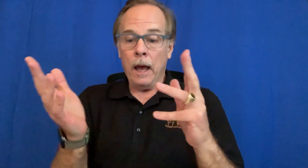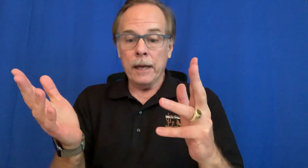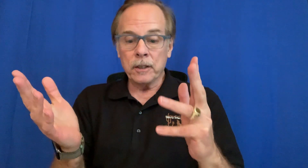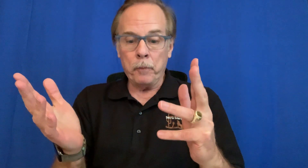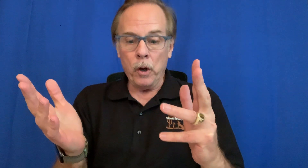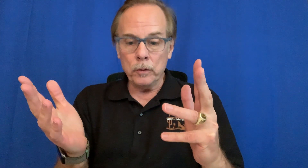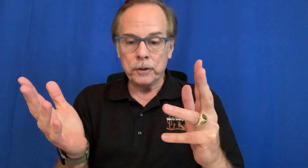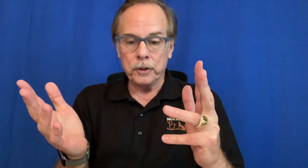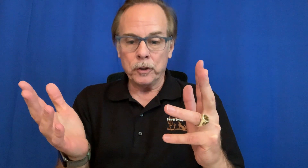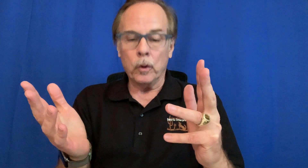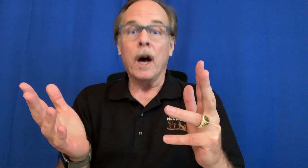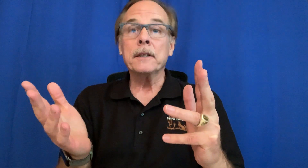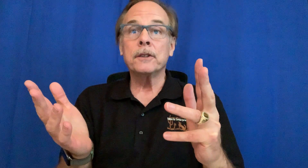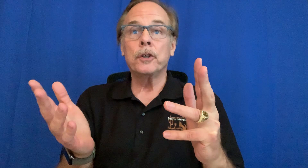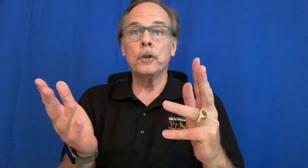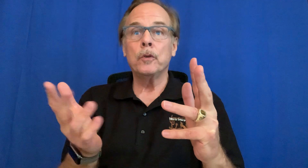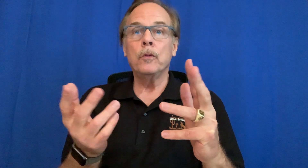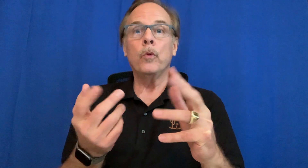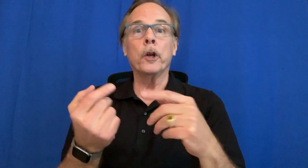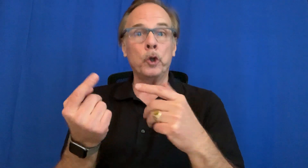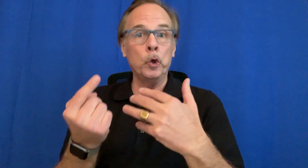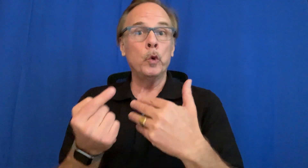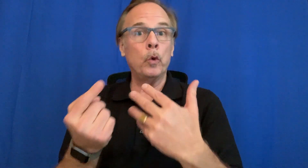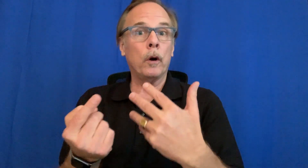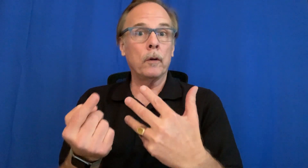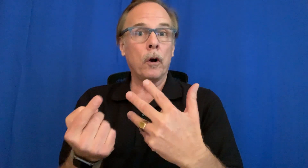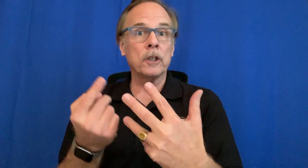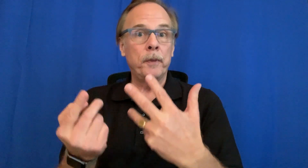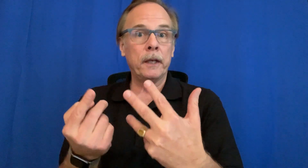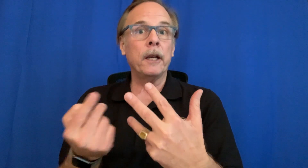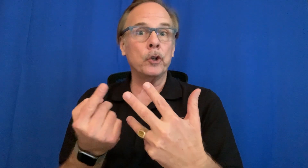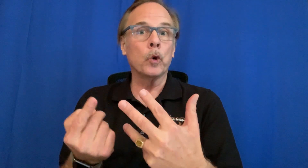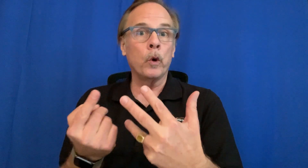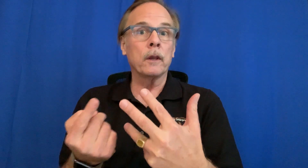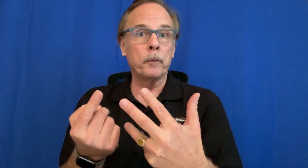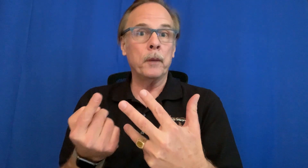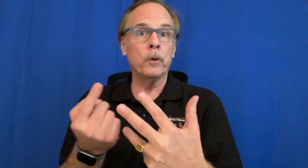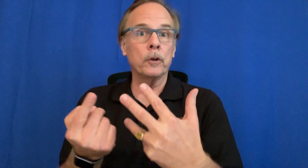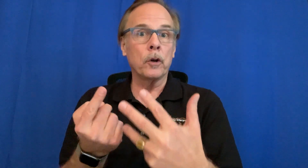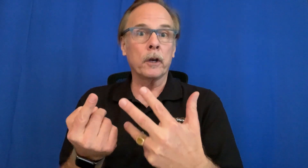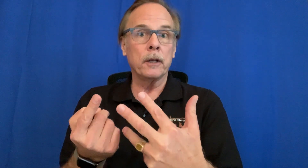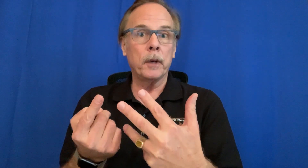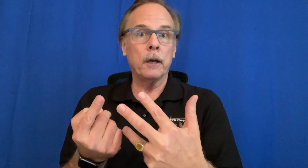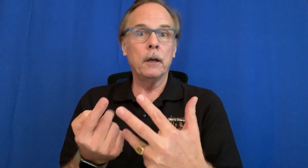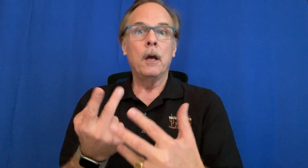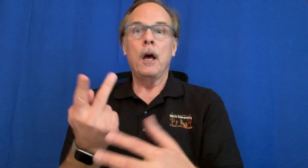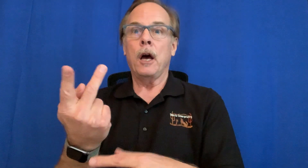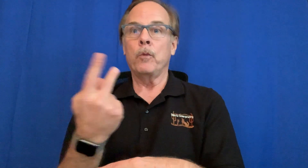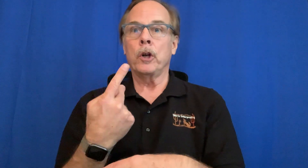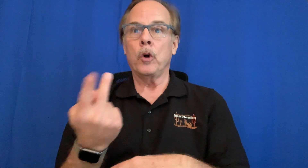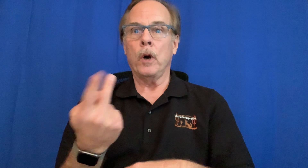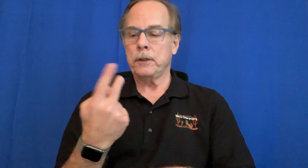As opposed to us two, where you are speaking and you're one of the people you're talking about, I would go us